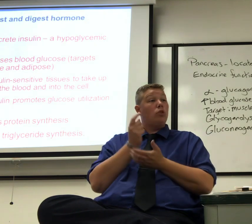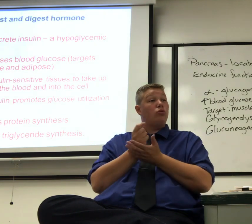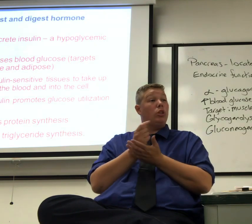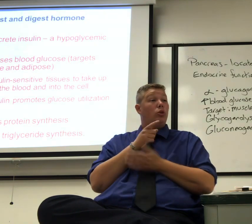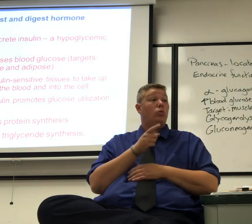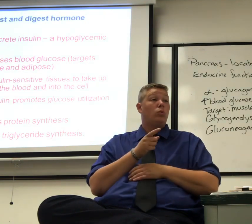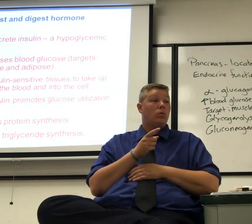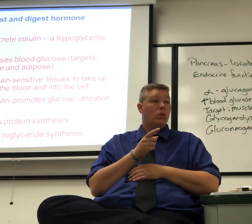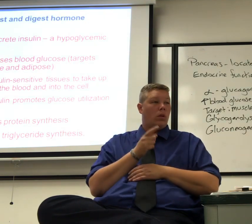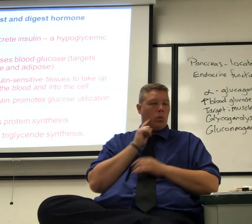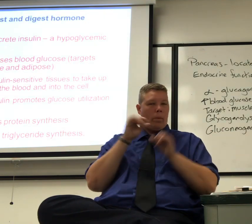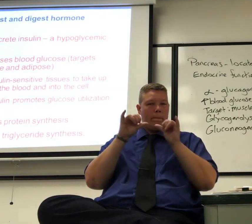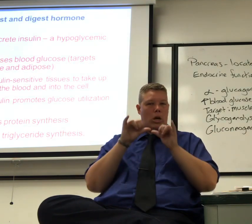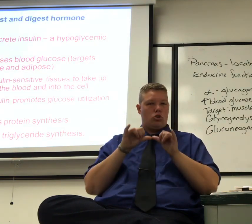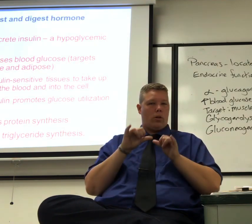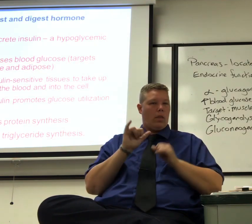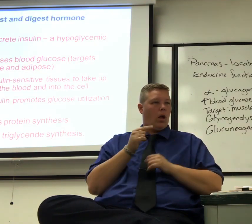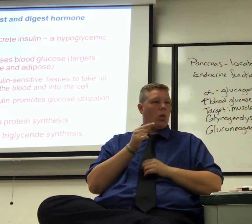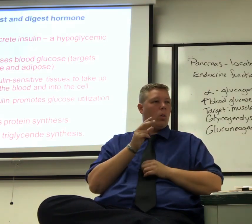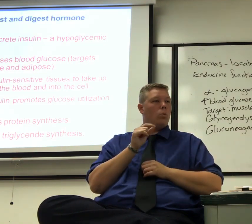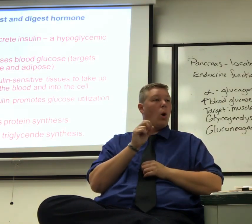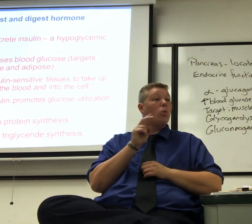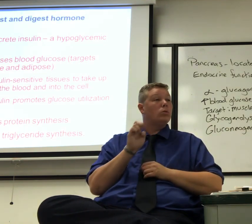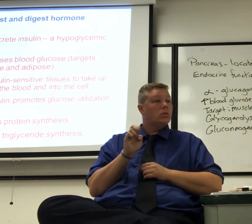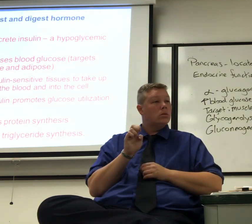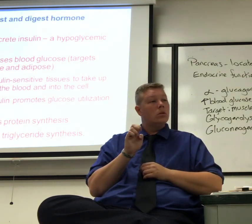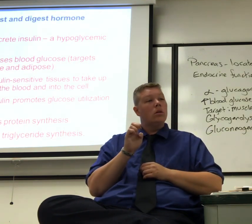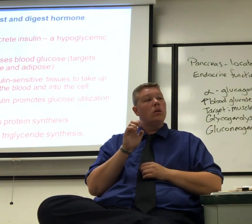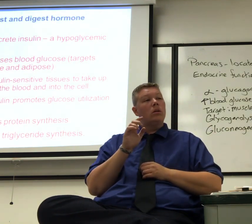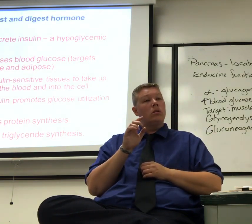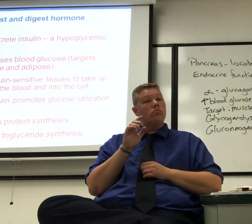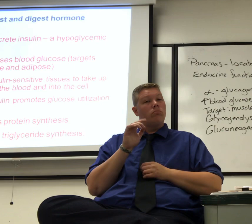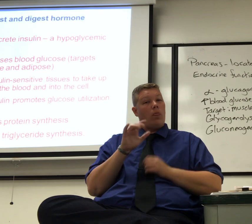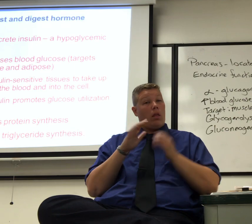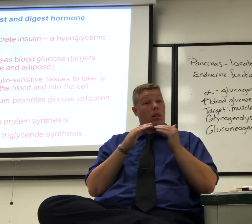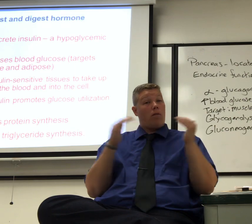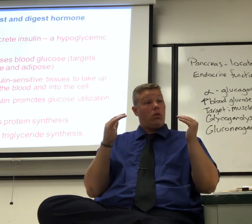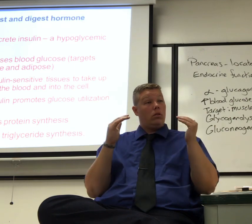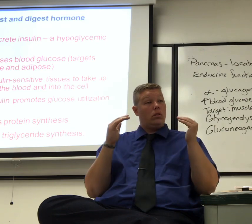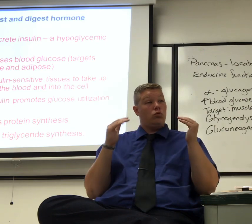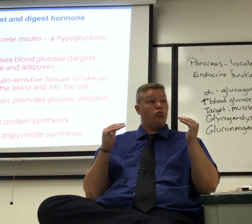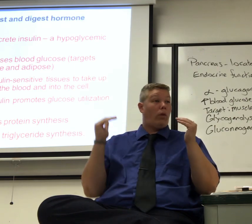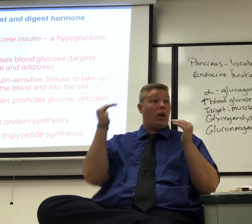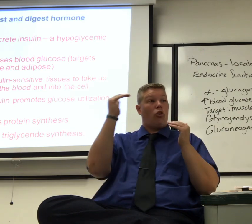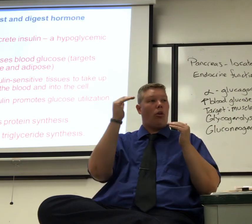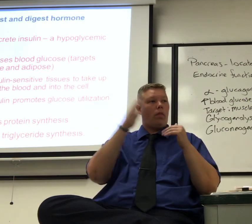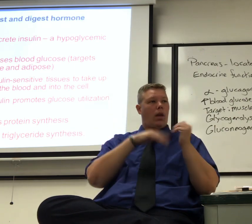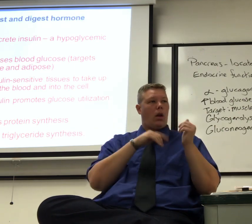And if you do get diagnosed, you can be treated. The benchmark for diabetes,